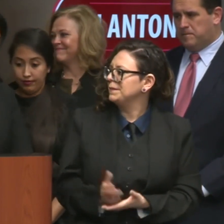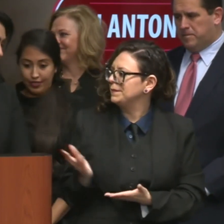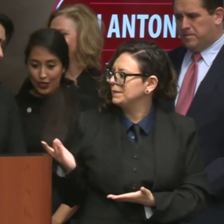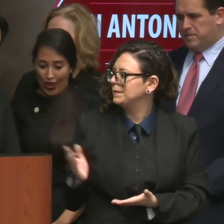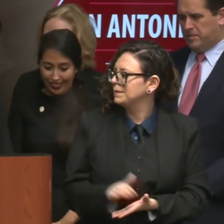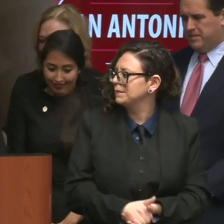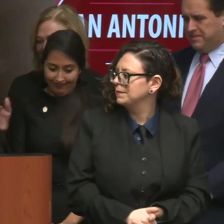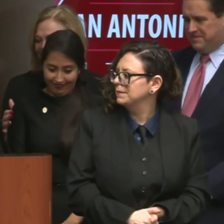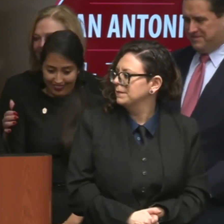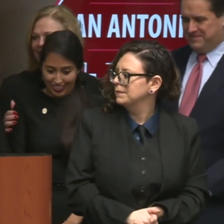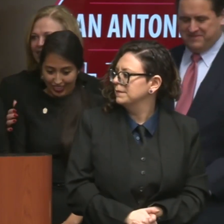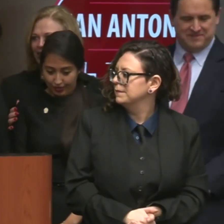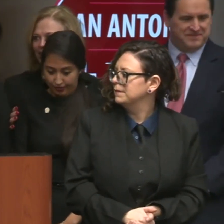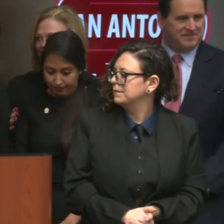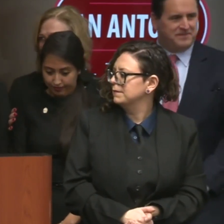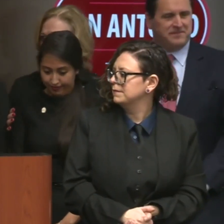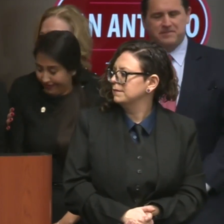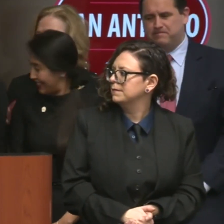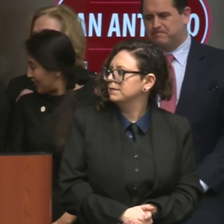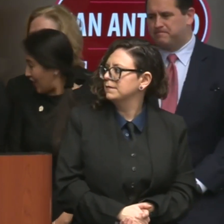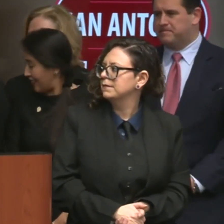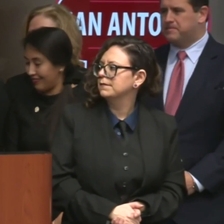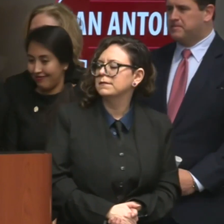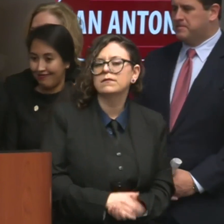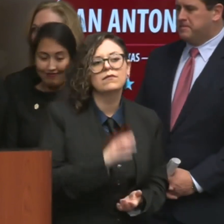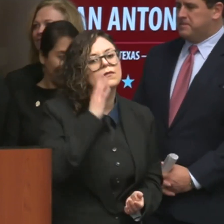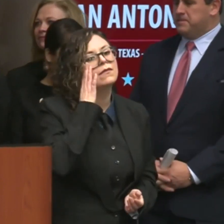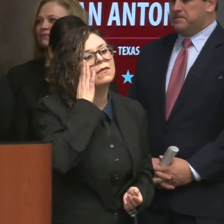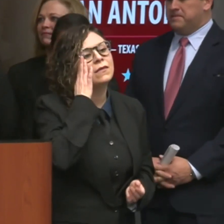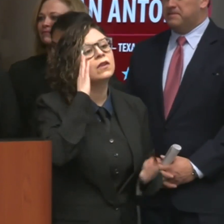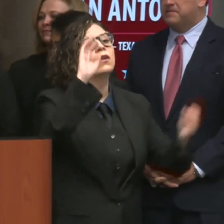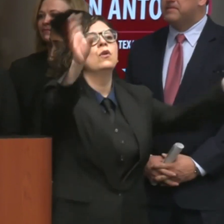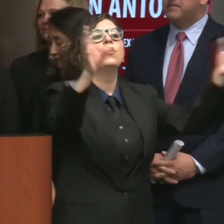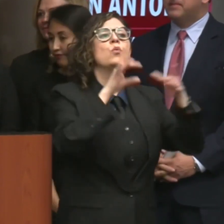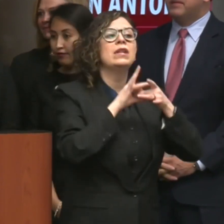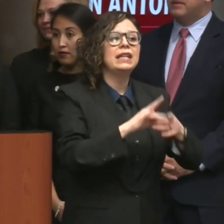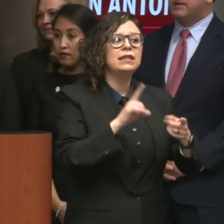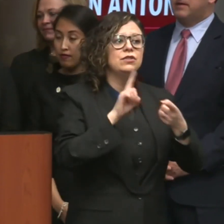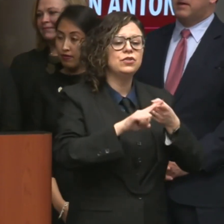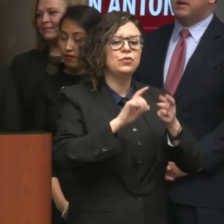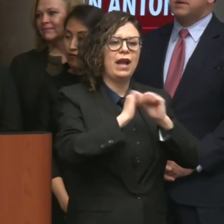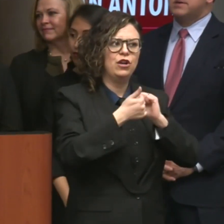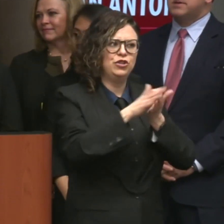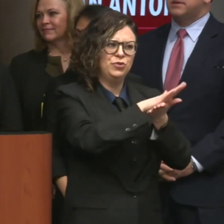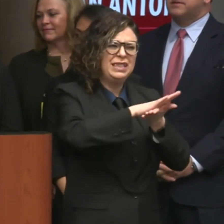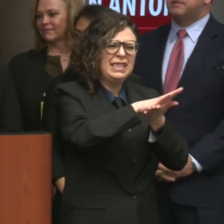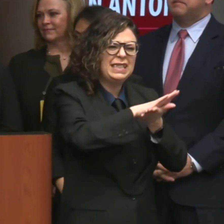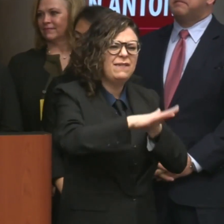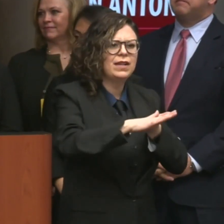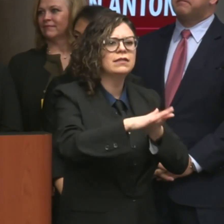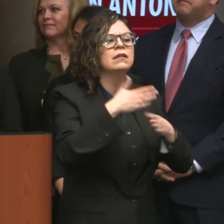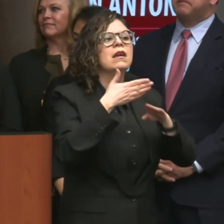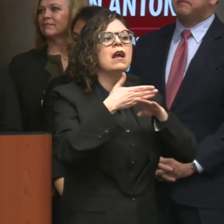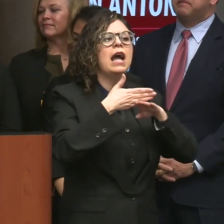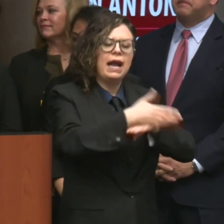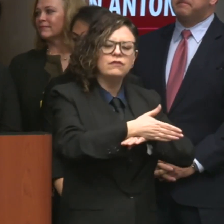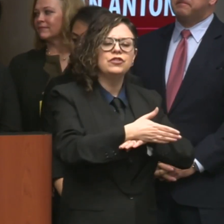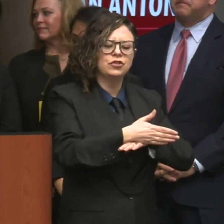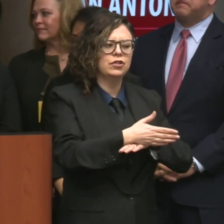With respect to how to disinfect after a person with coronavirus may have been